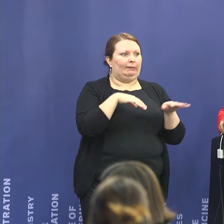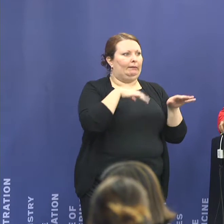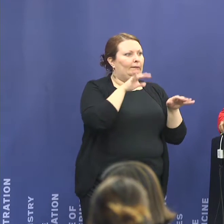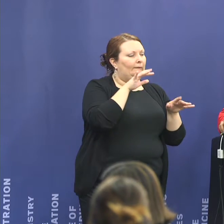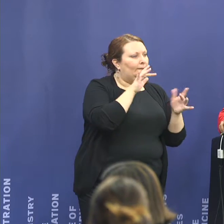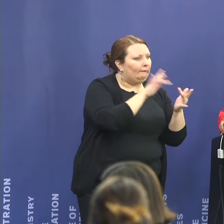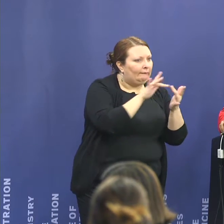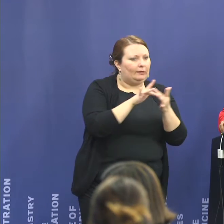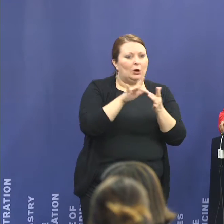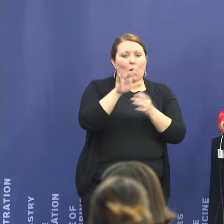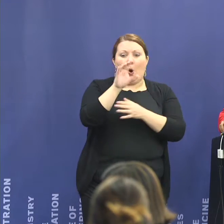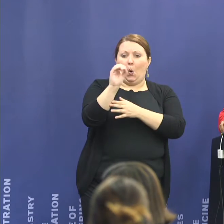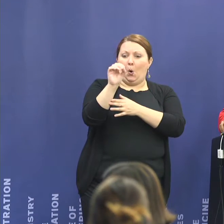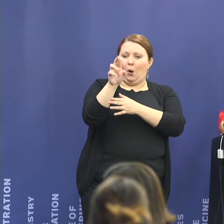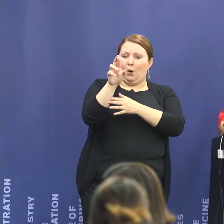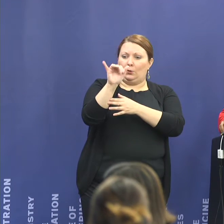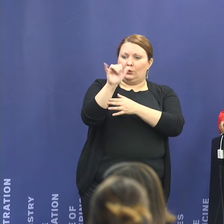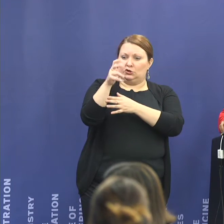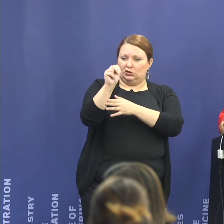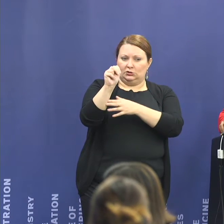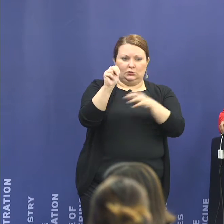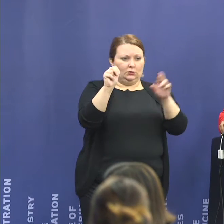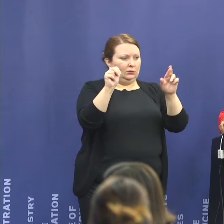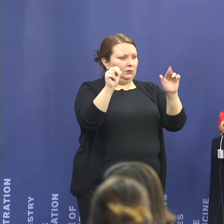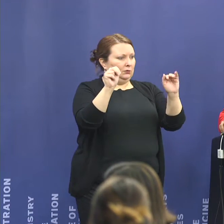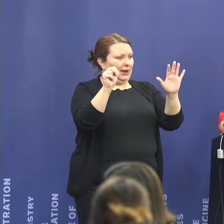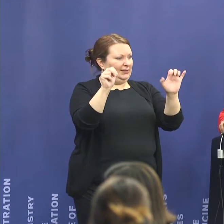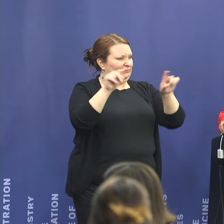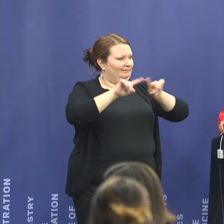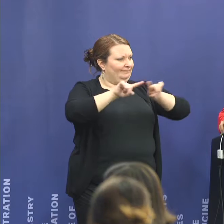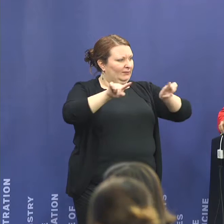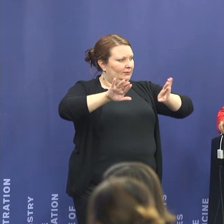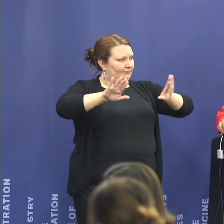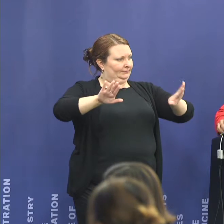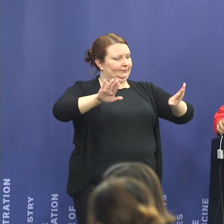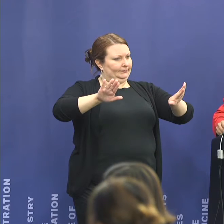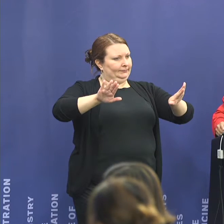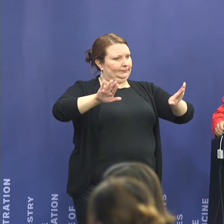origin is not the same as race. Those are different things.